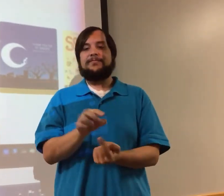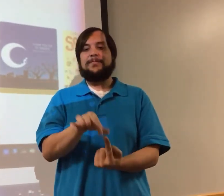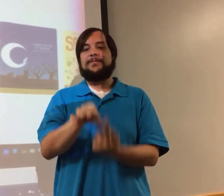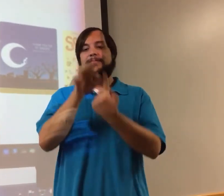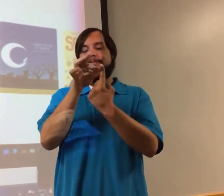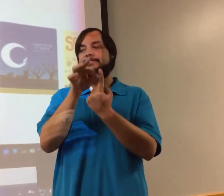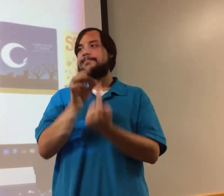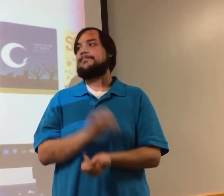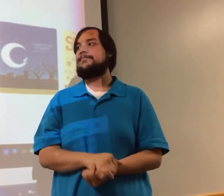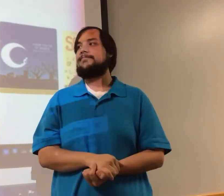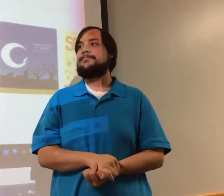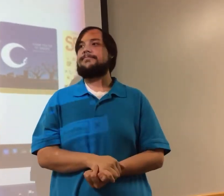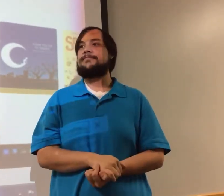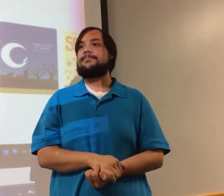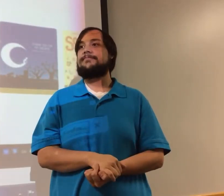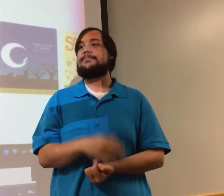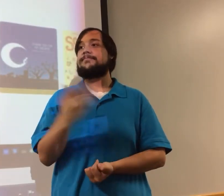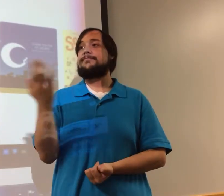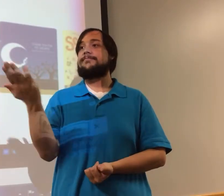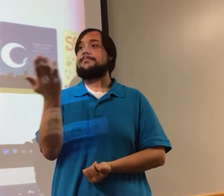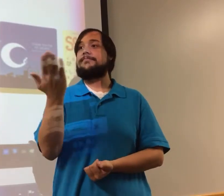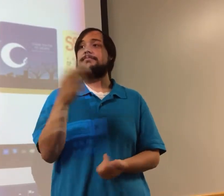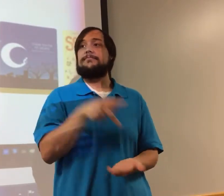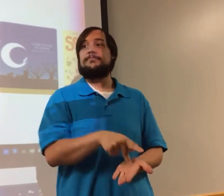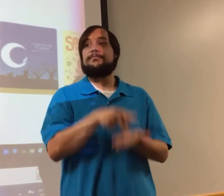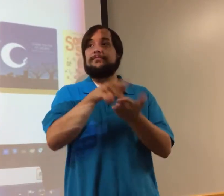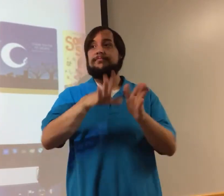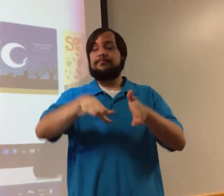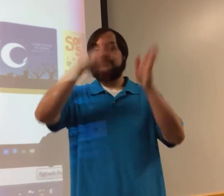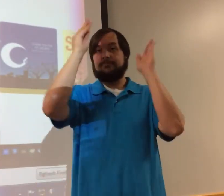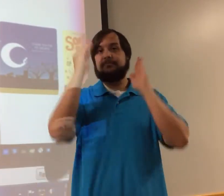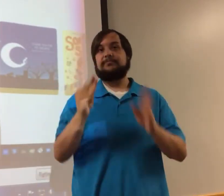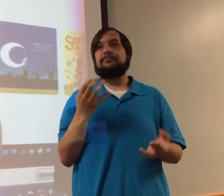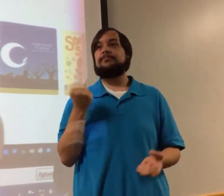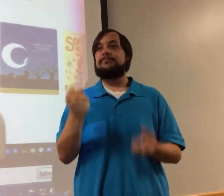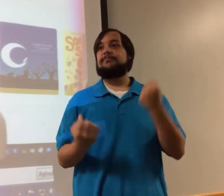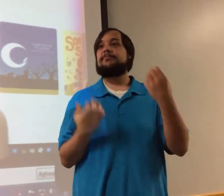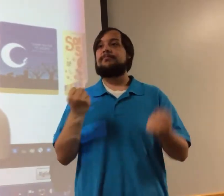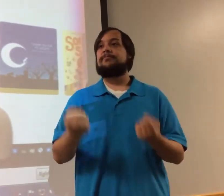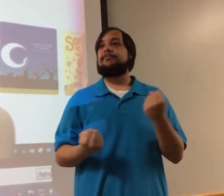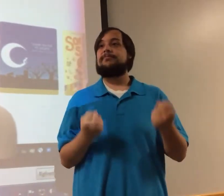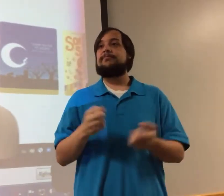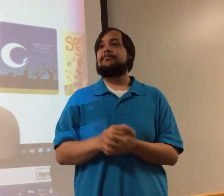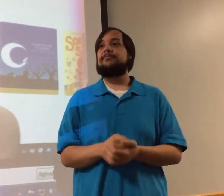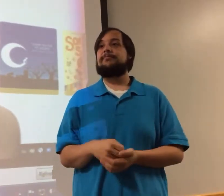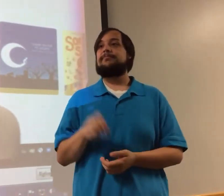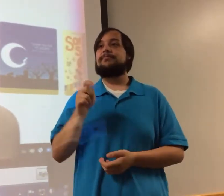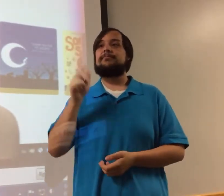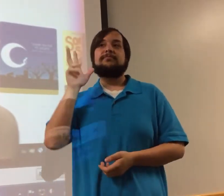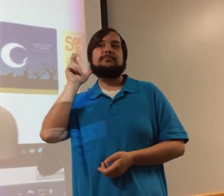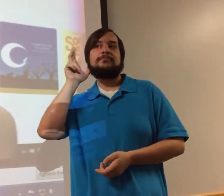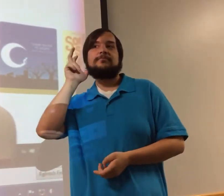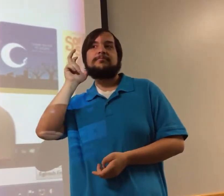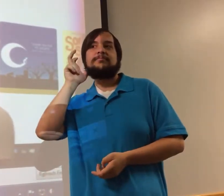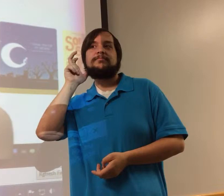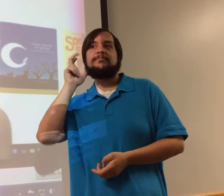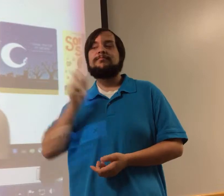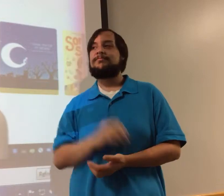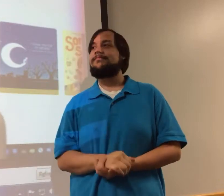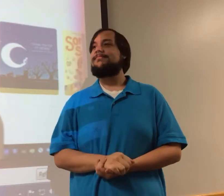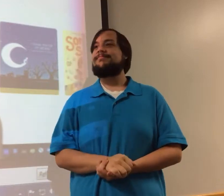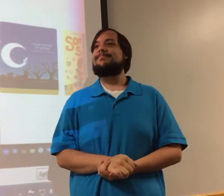So. And then our parents that are learning sign, so if they have hearing,